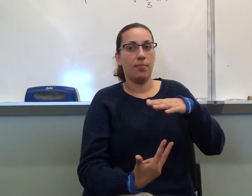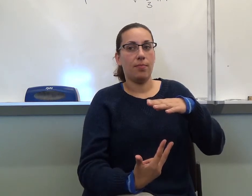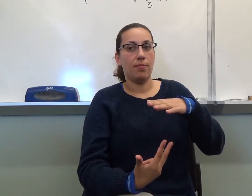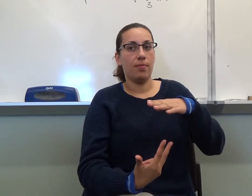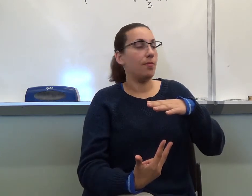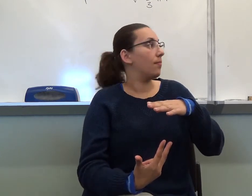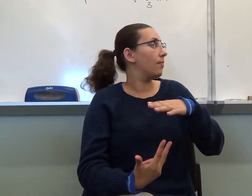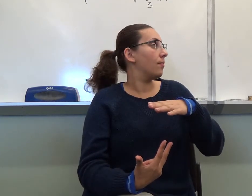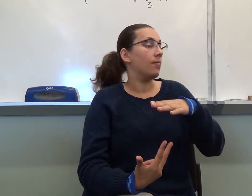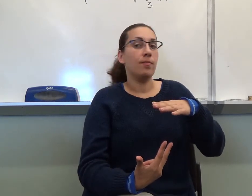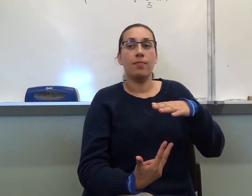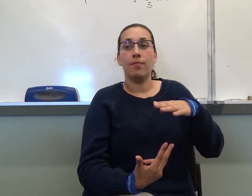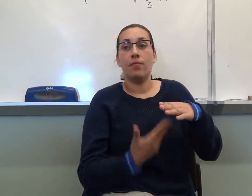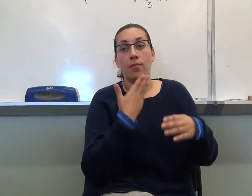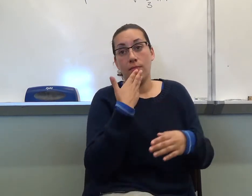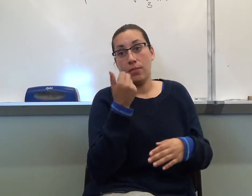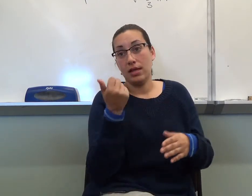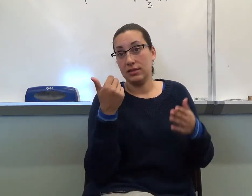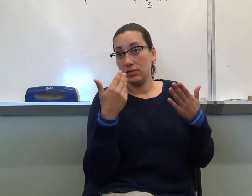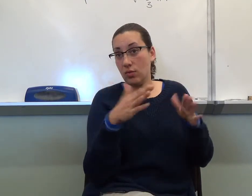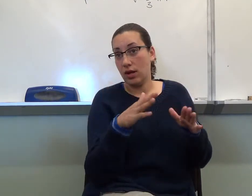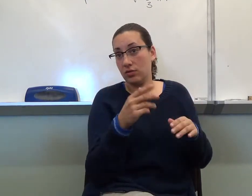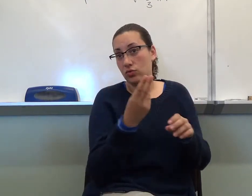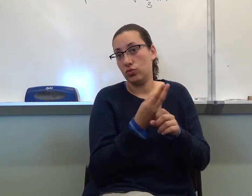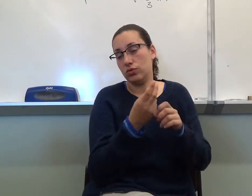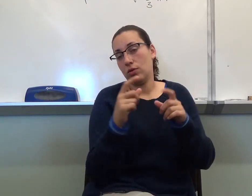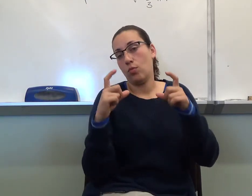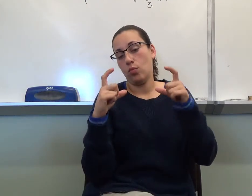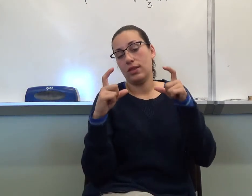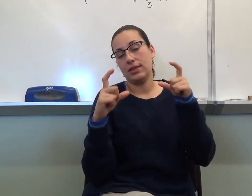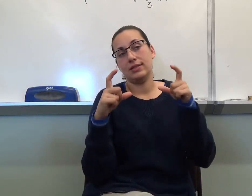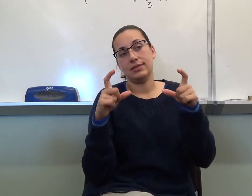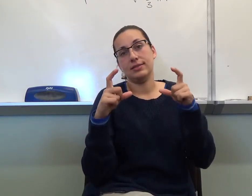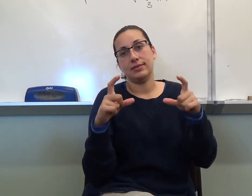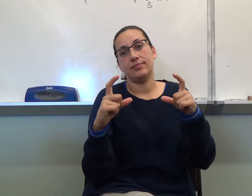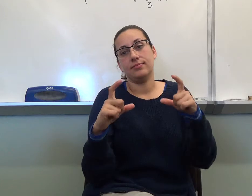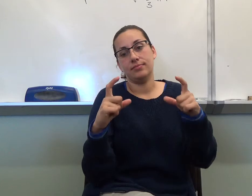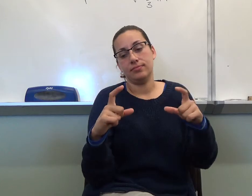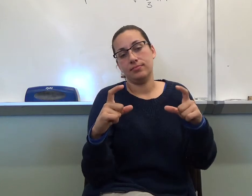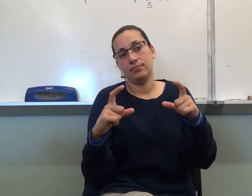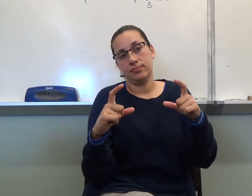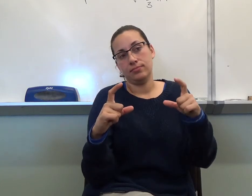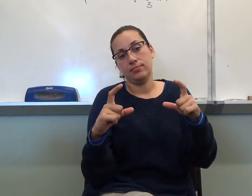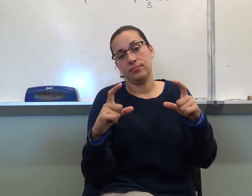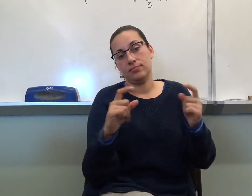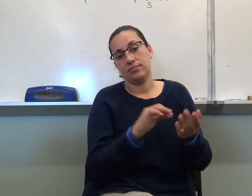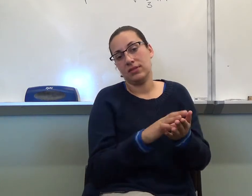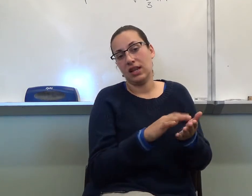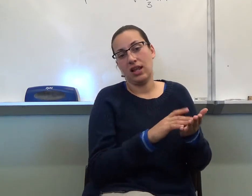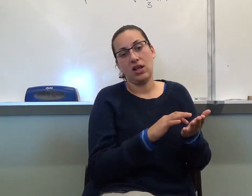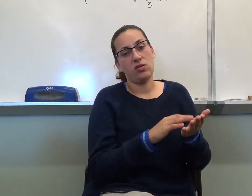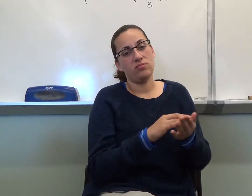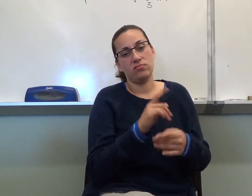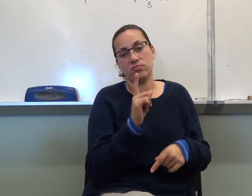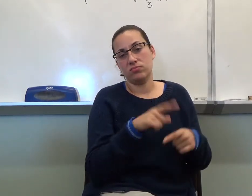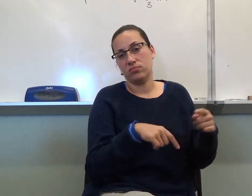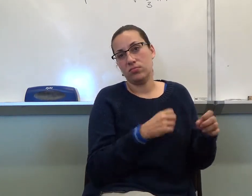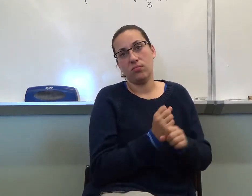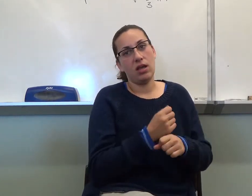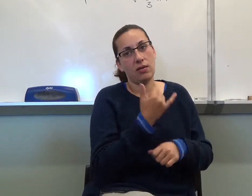Probably the safest way to do this is use your parentheses. And that way the calculator cannot possibly make a mistake. So what I would do